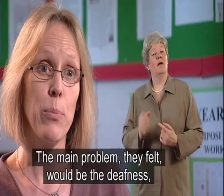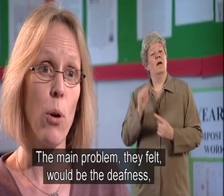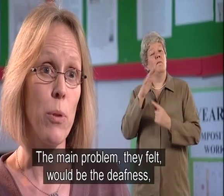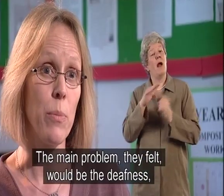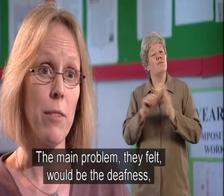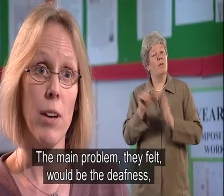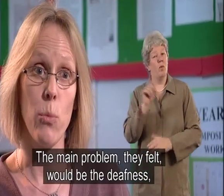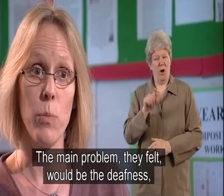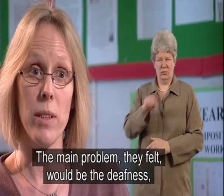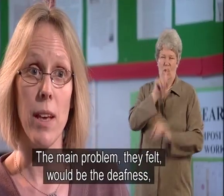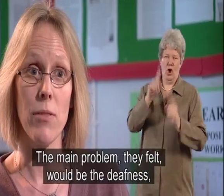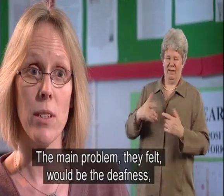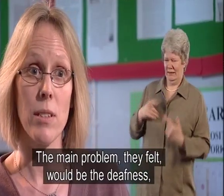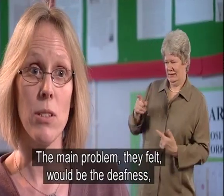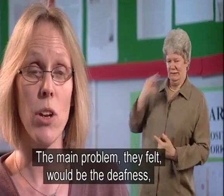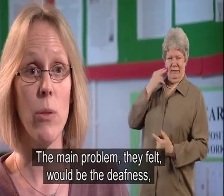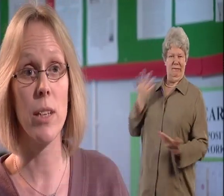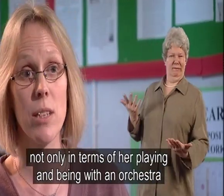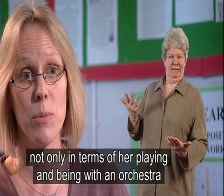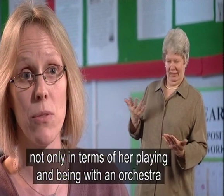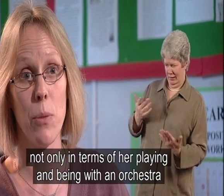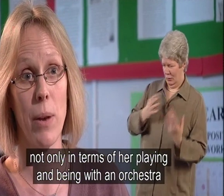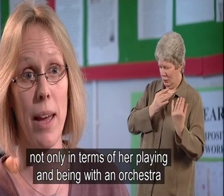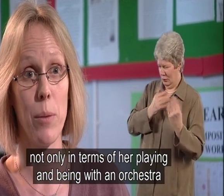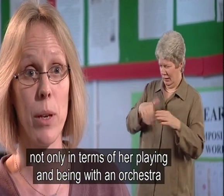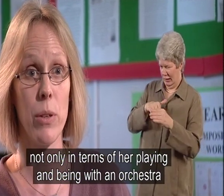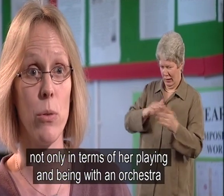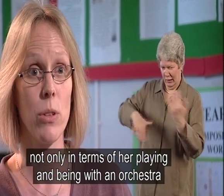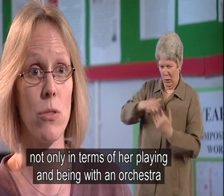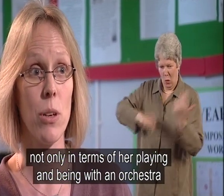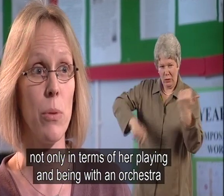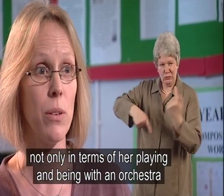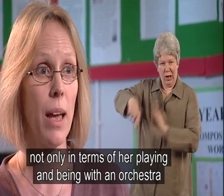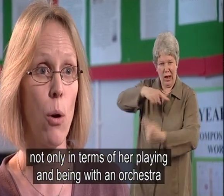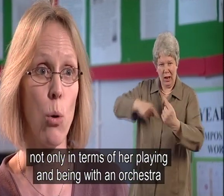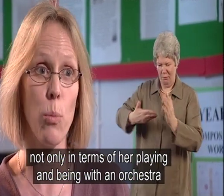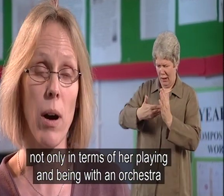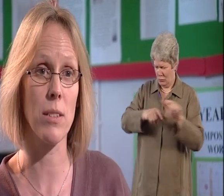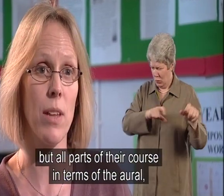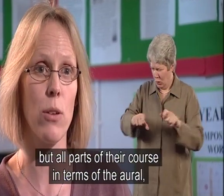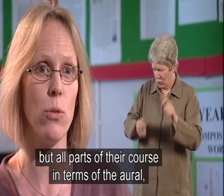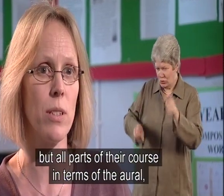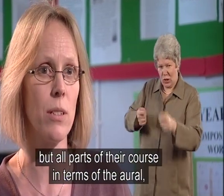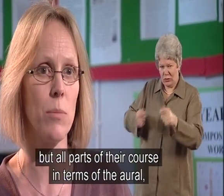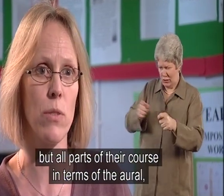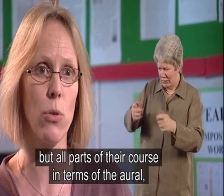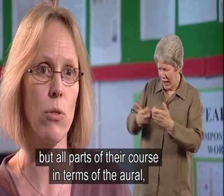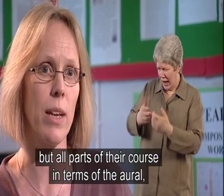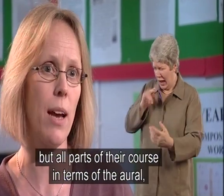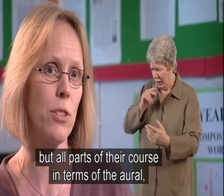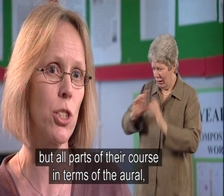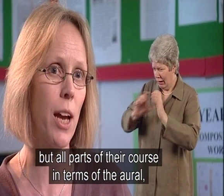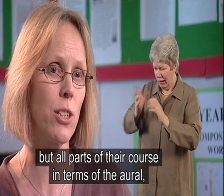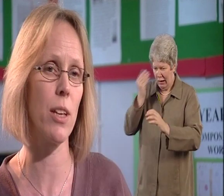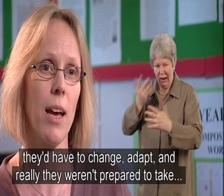The main problem they felt would be the deafness, not only in terms of her playing and being with an orchestra, but all parts of their course in terms of the oral.